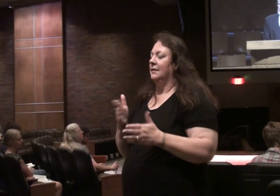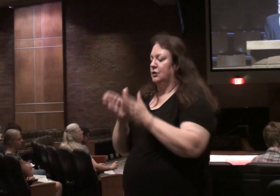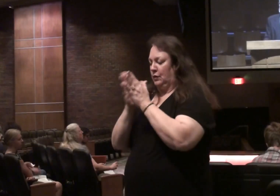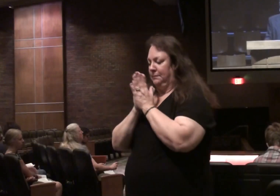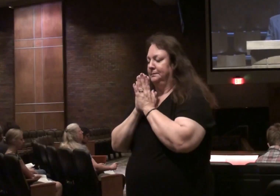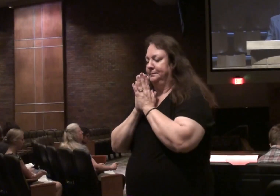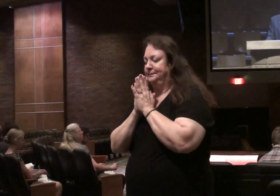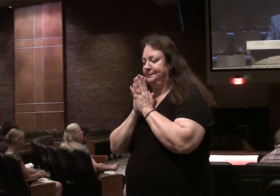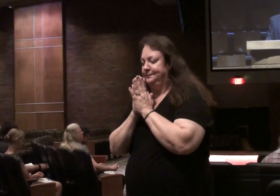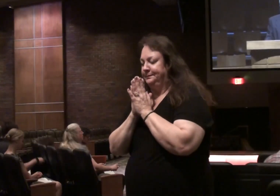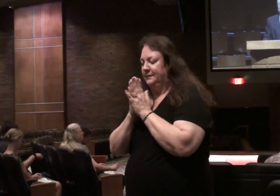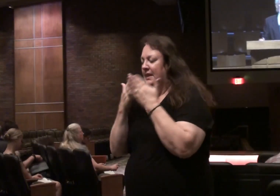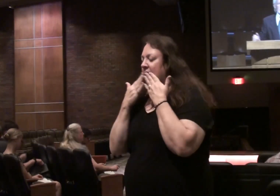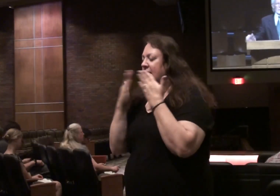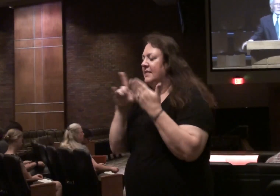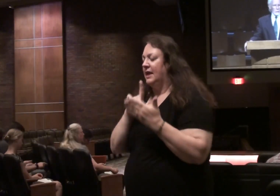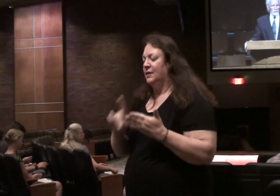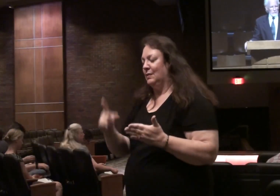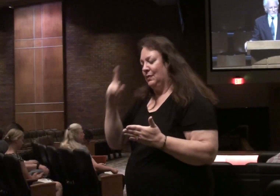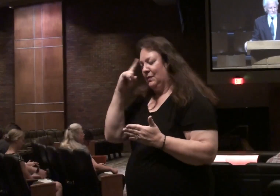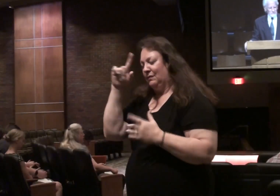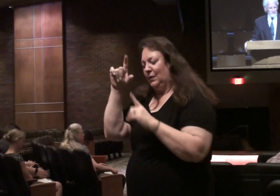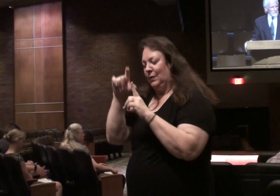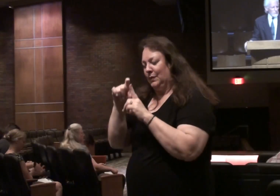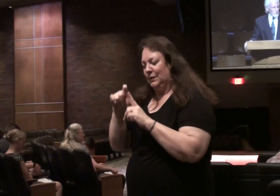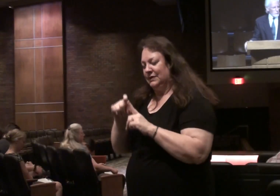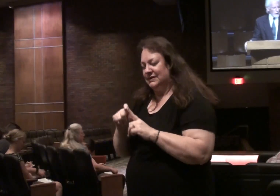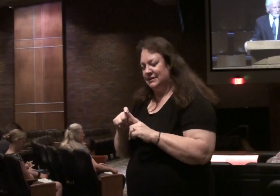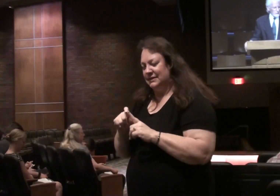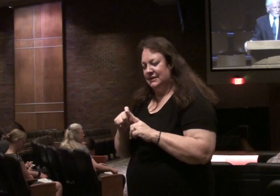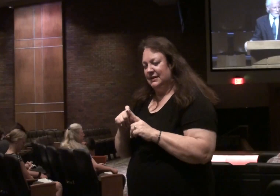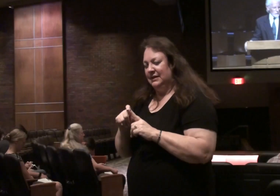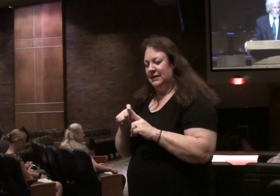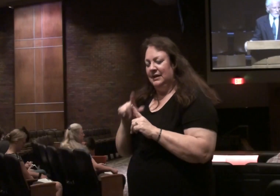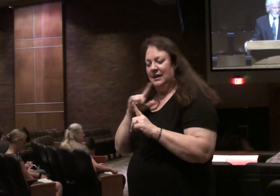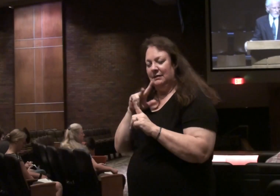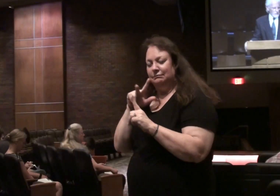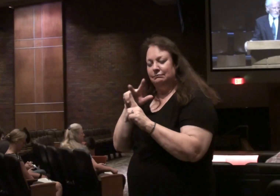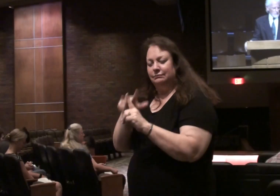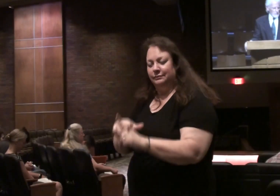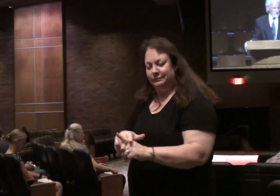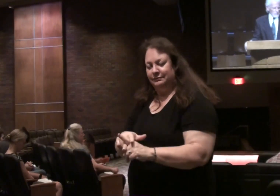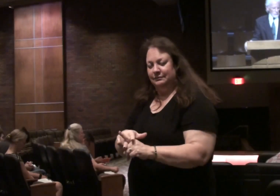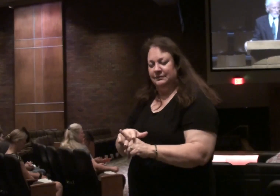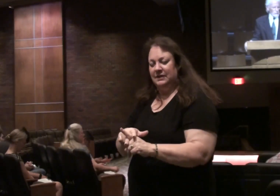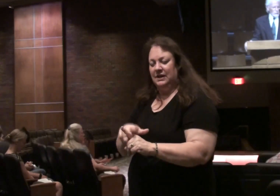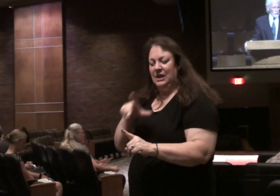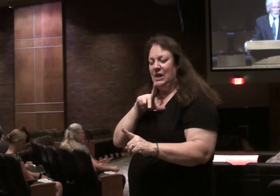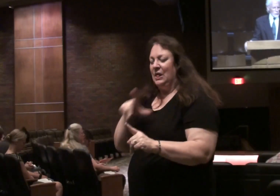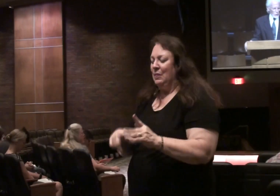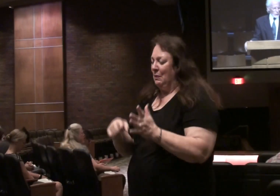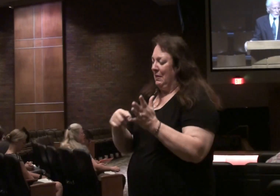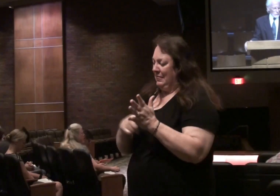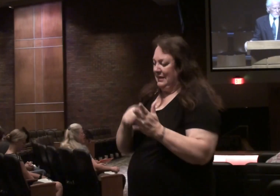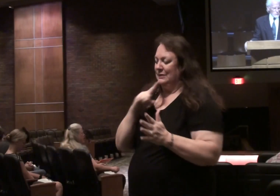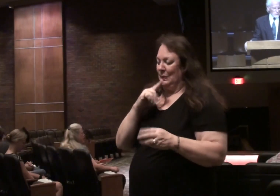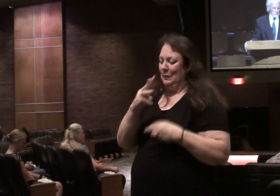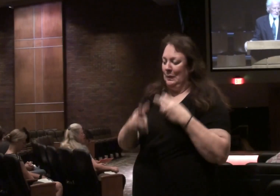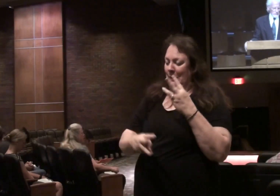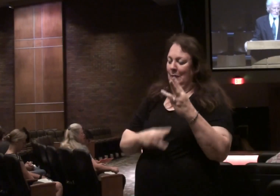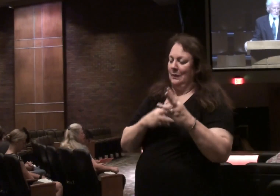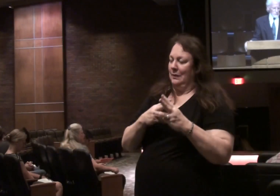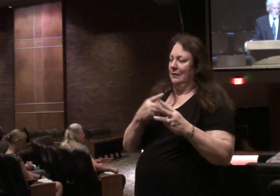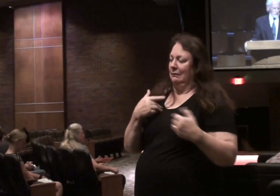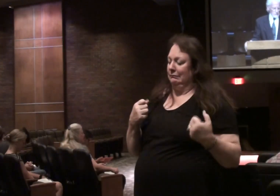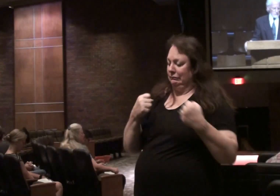Let's pray. Thank you, Lord, for your word. It's a very practical word. Lord, this is the real world in which